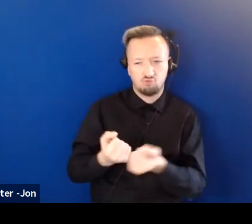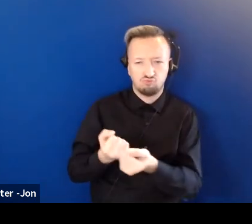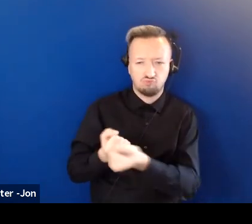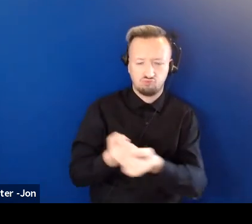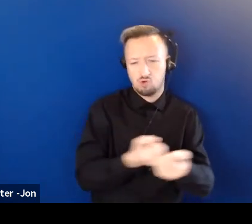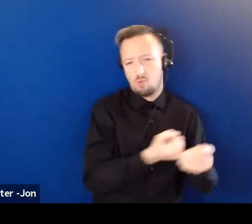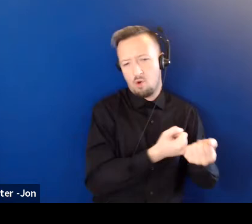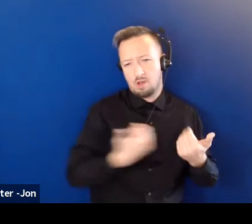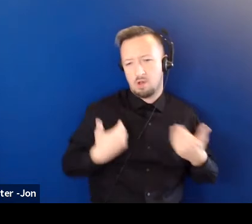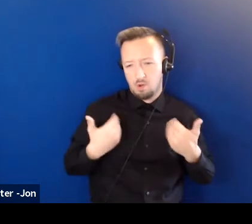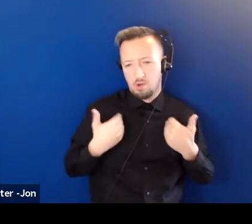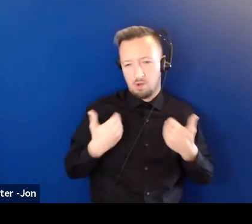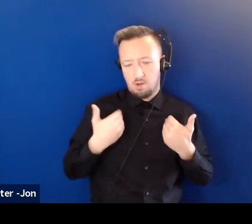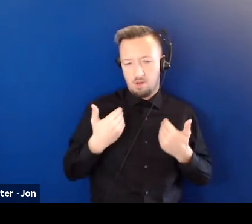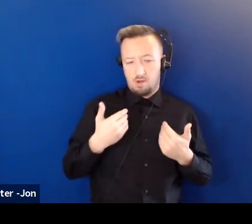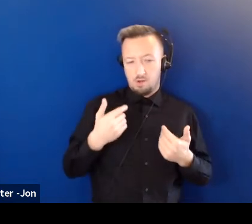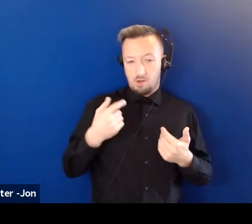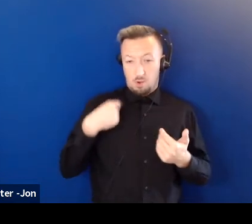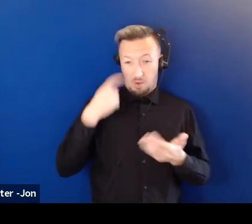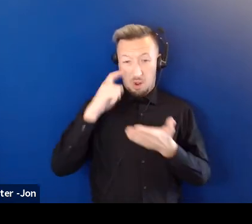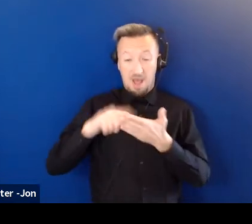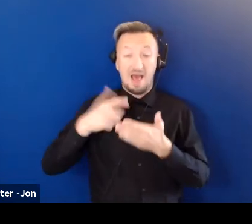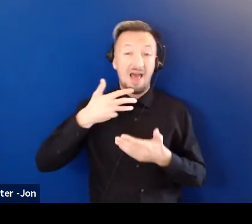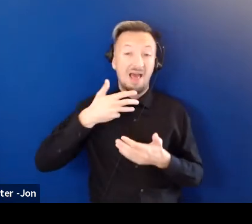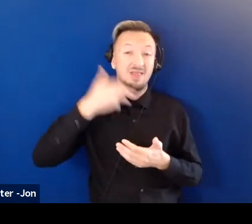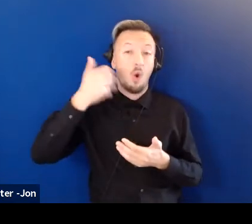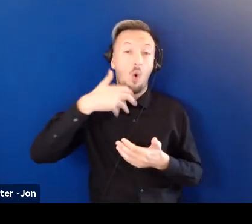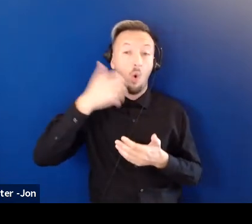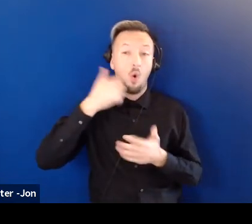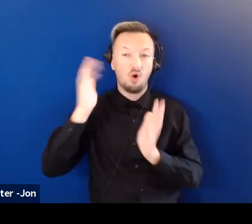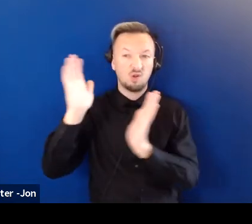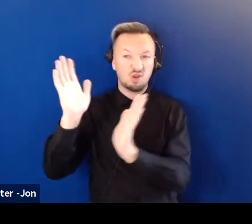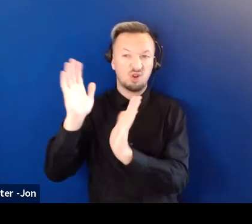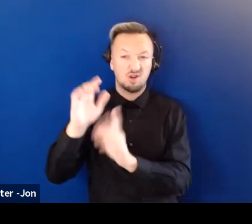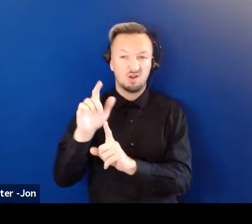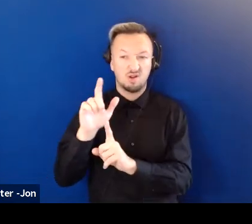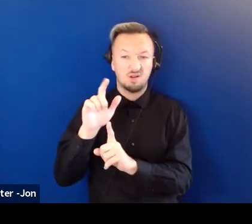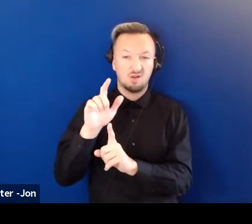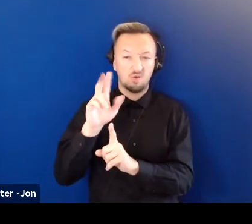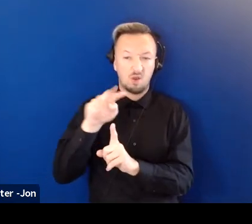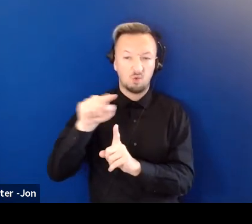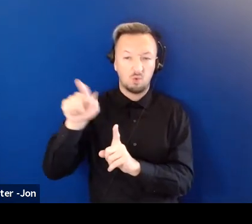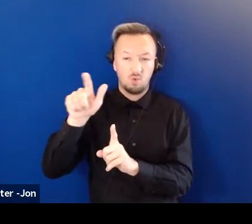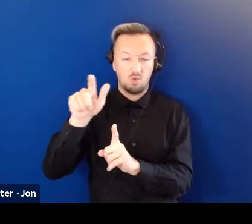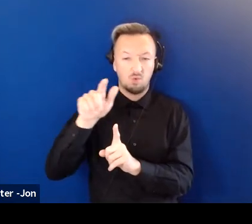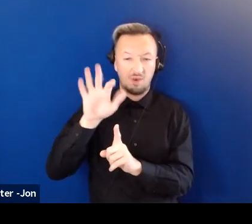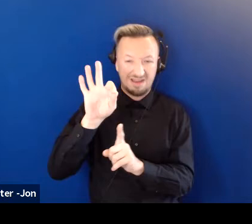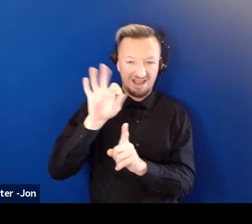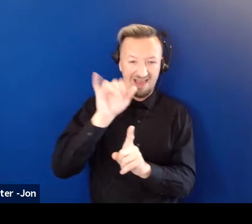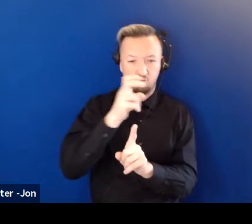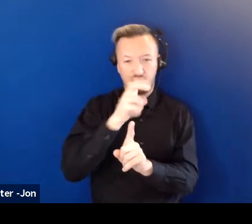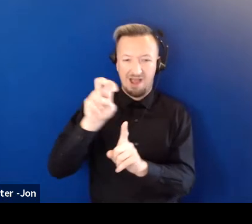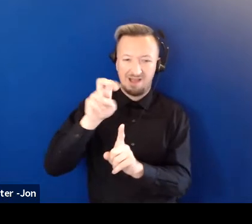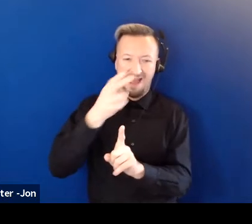recognizing that it's that older age range, those youth that are transitioning out of high school and into college, and